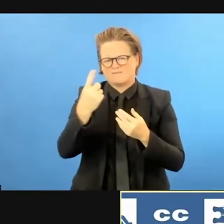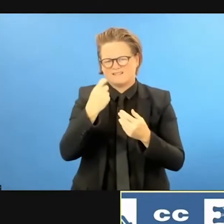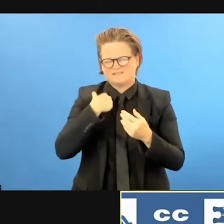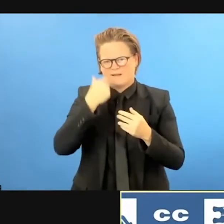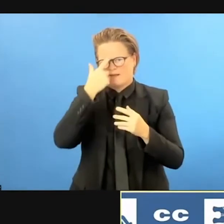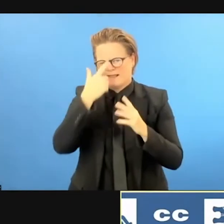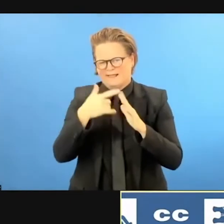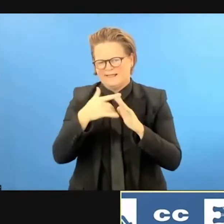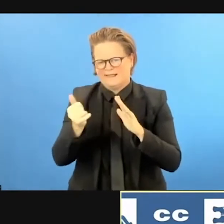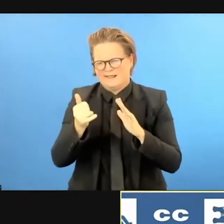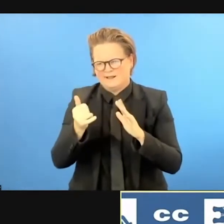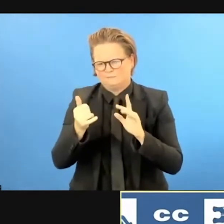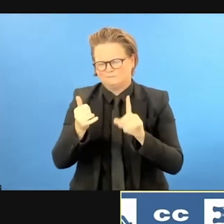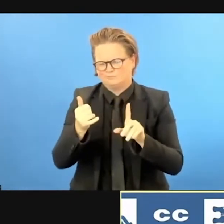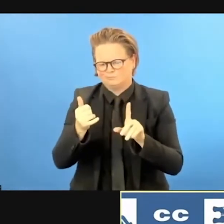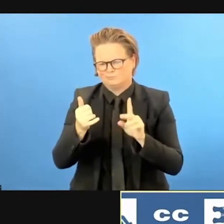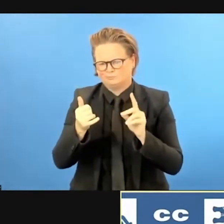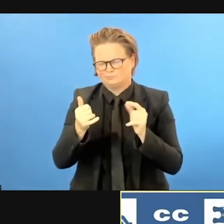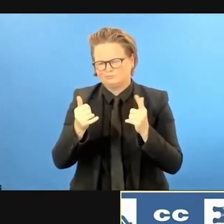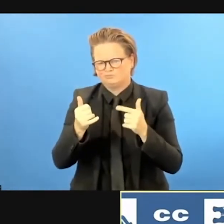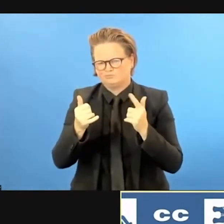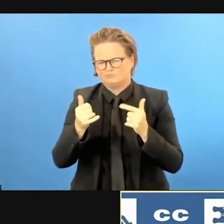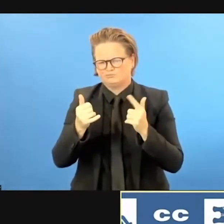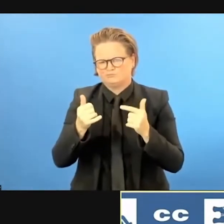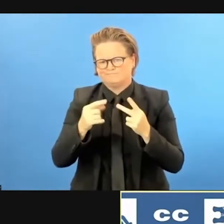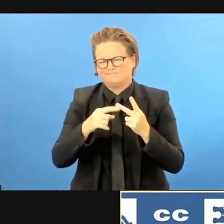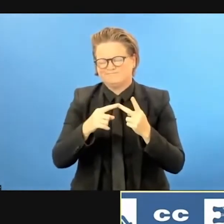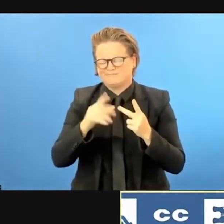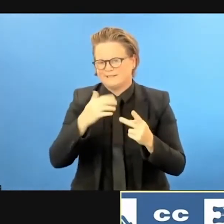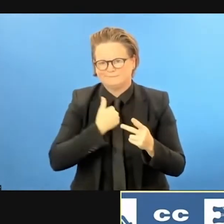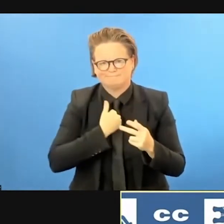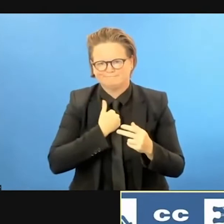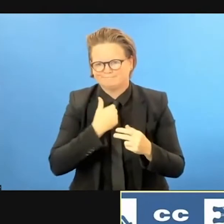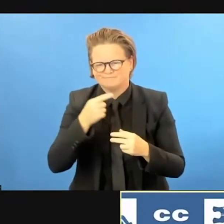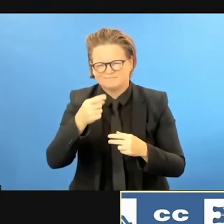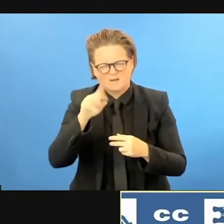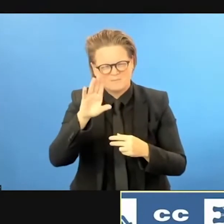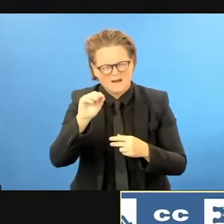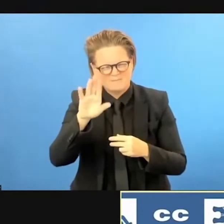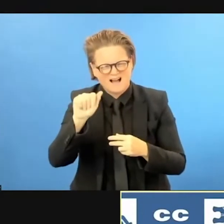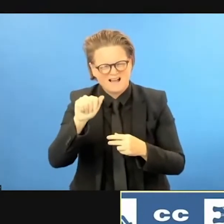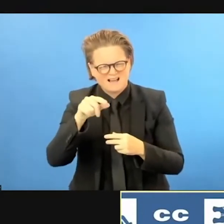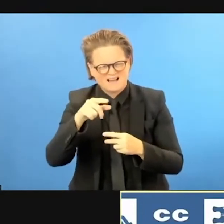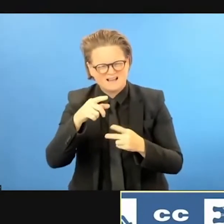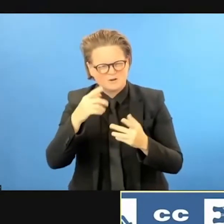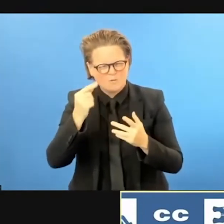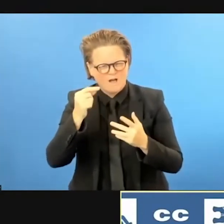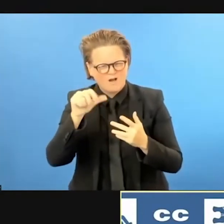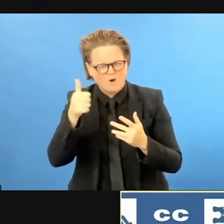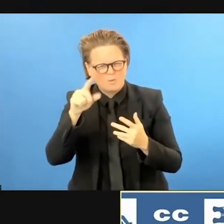towards, I'm sorry, Dr. Baba, what was the second thing that you were speaking to?